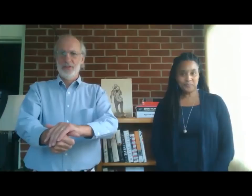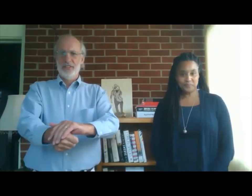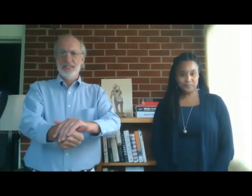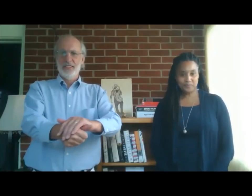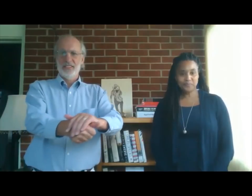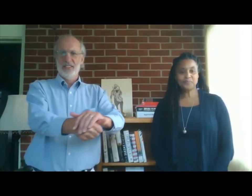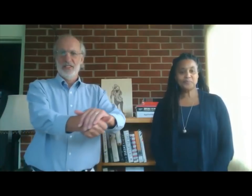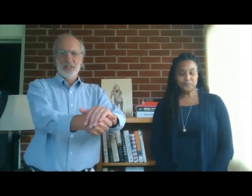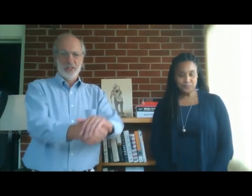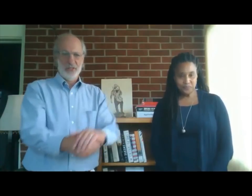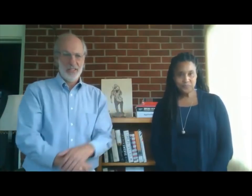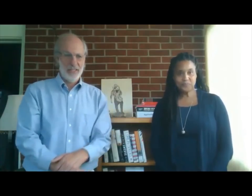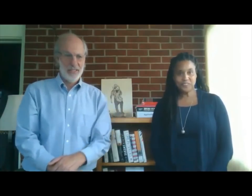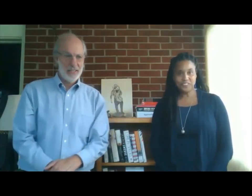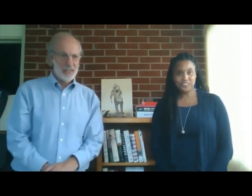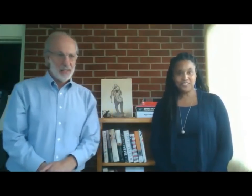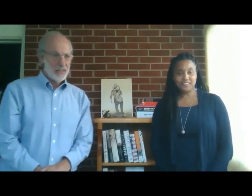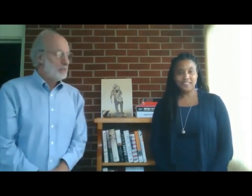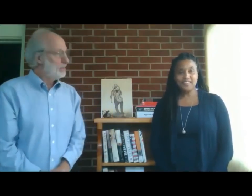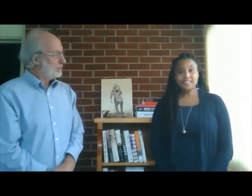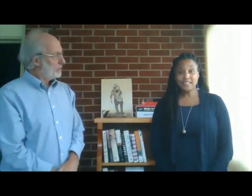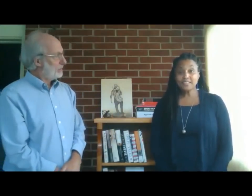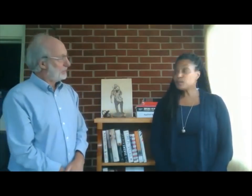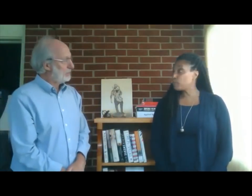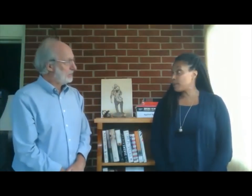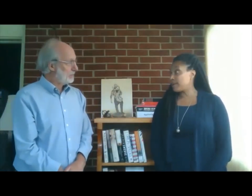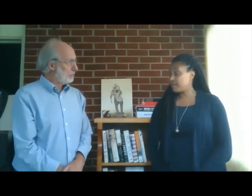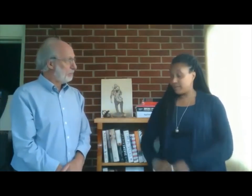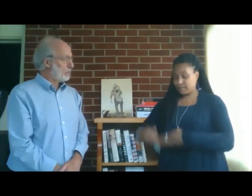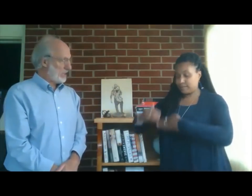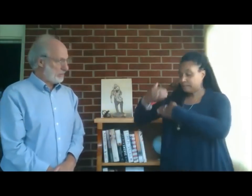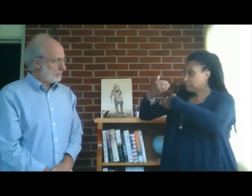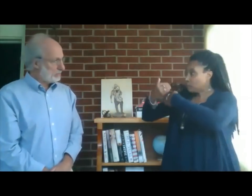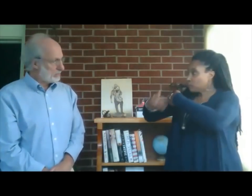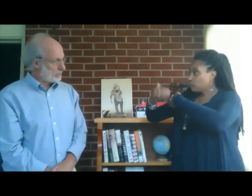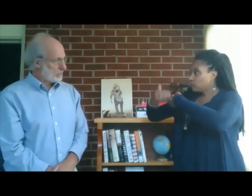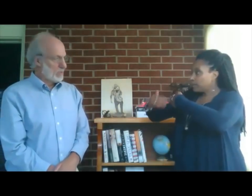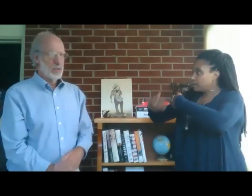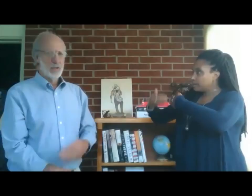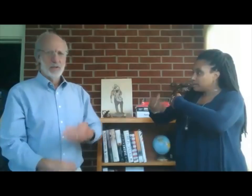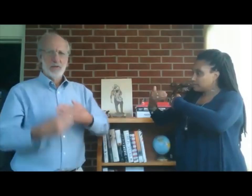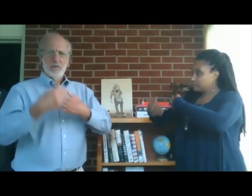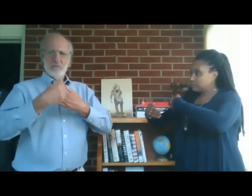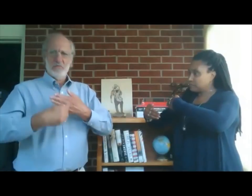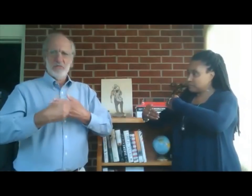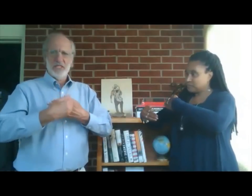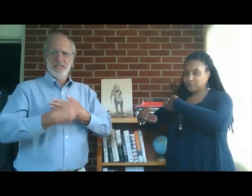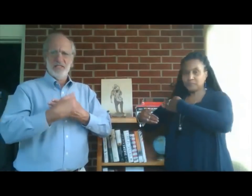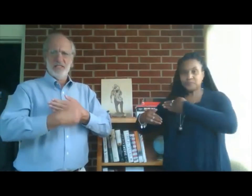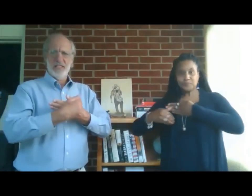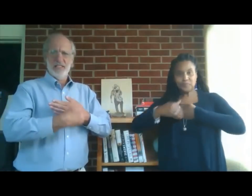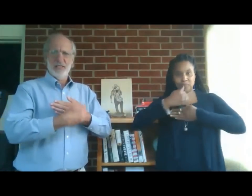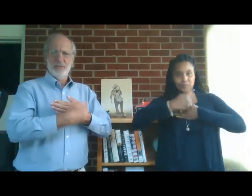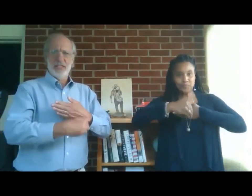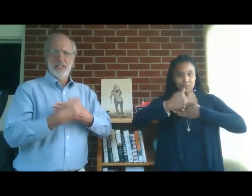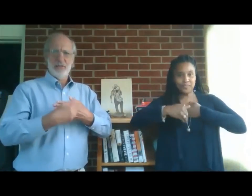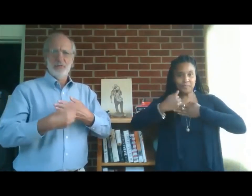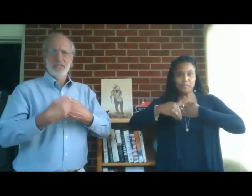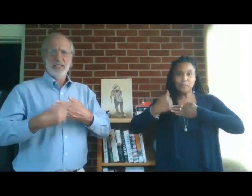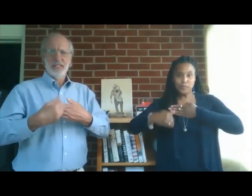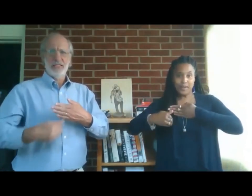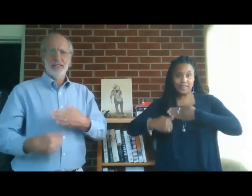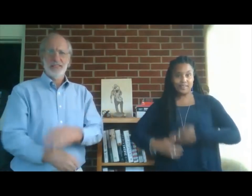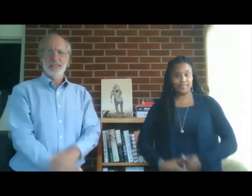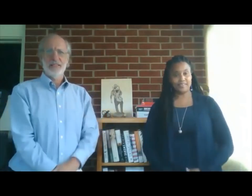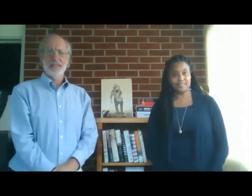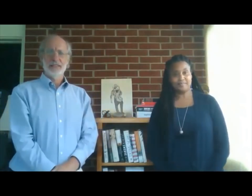Turtle looks like this. Turtle. Good. Next is bread. Bread. Bread. Bread. Slicing the bread.